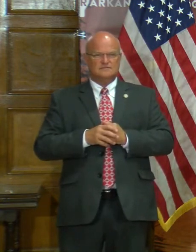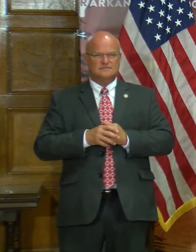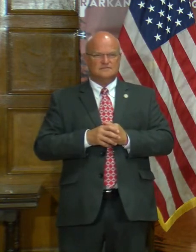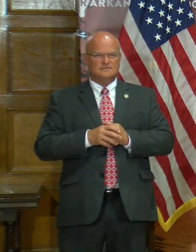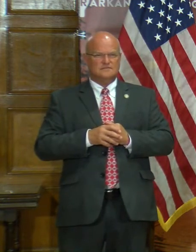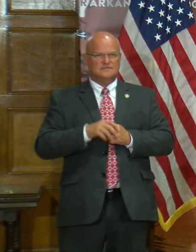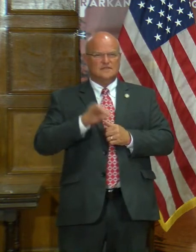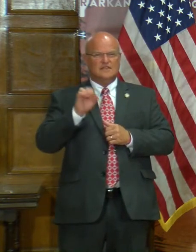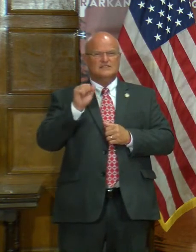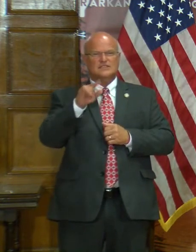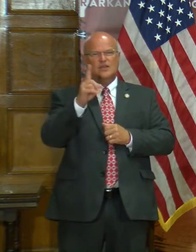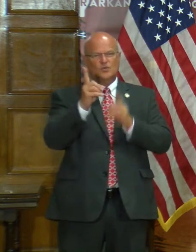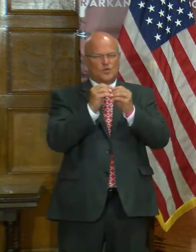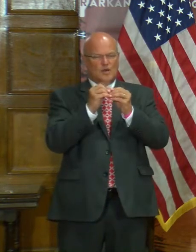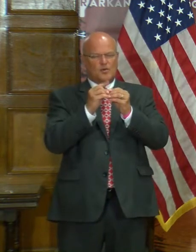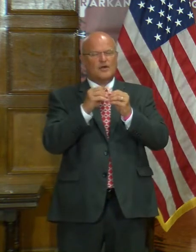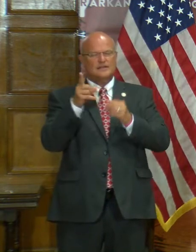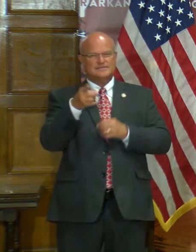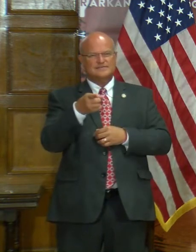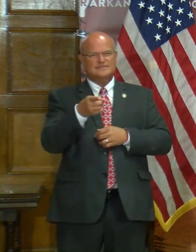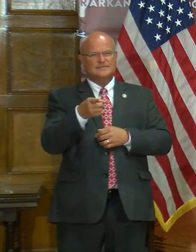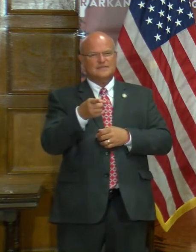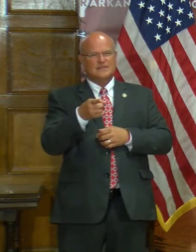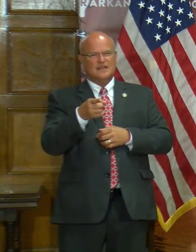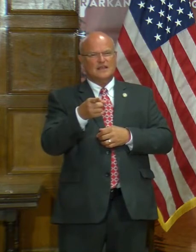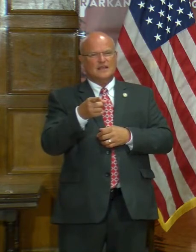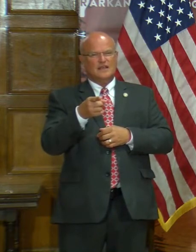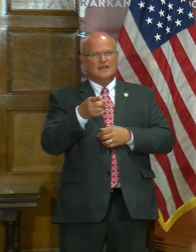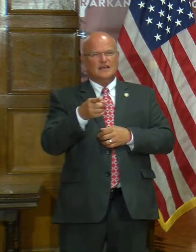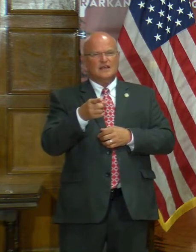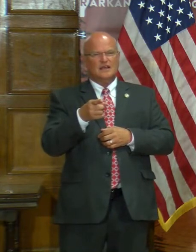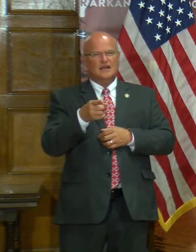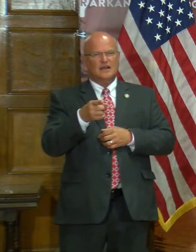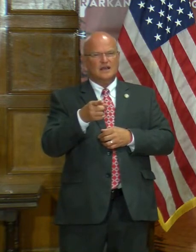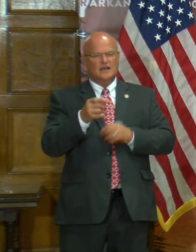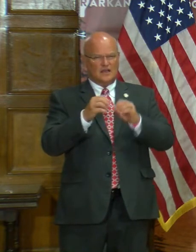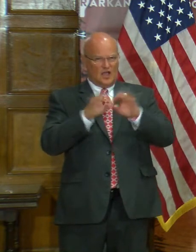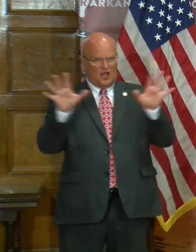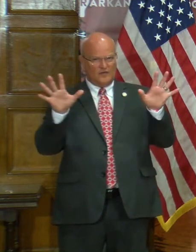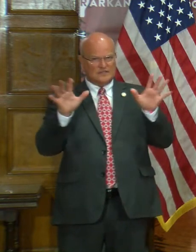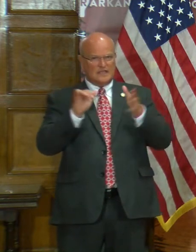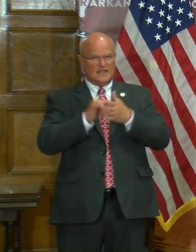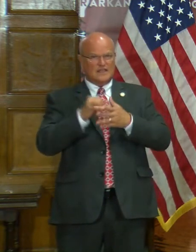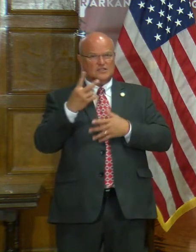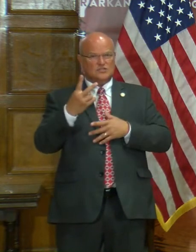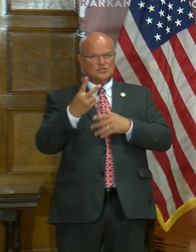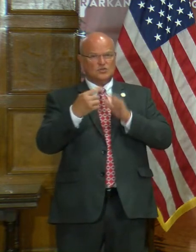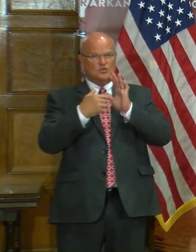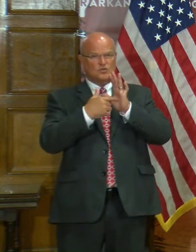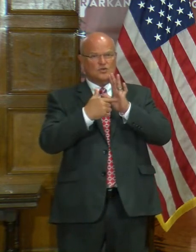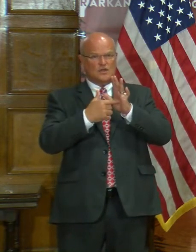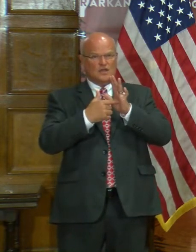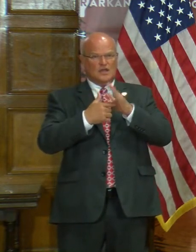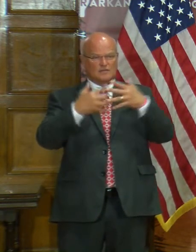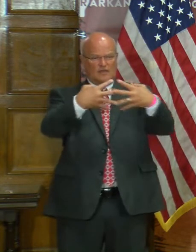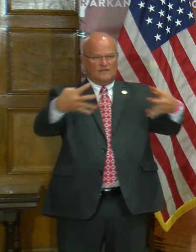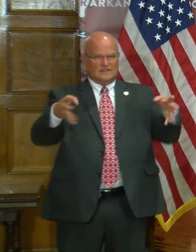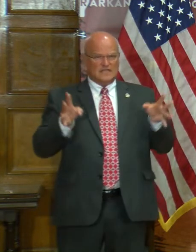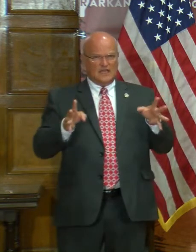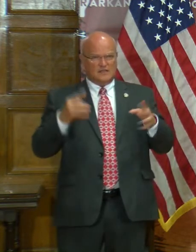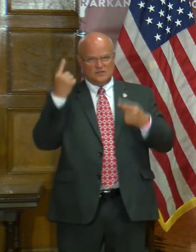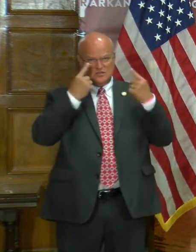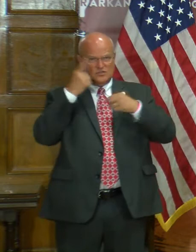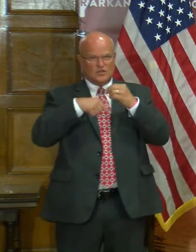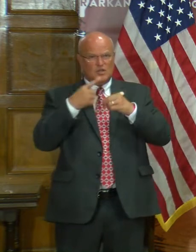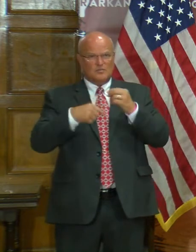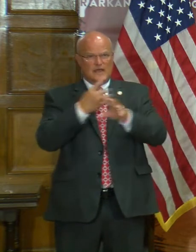All right, Jay, one more question, then we'll go. Switching gears. Obviously, the two monuments have been kind of fenced out. Are you